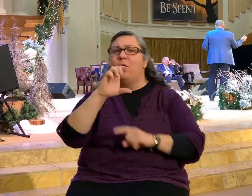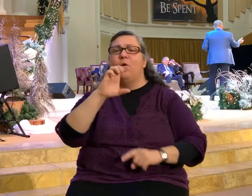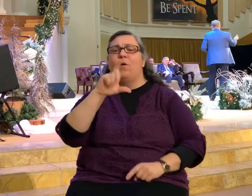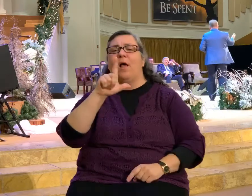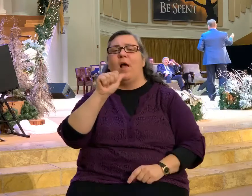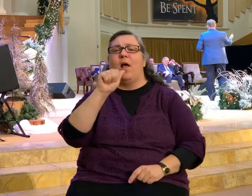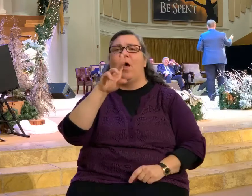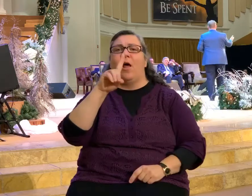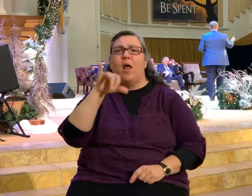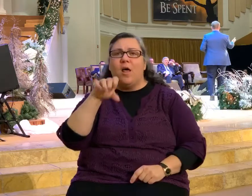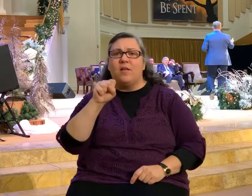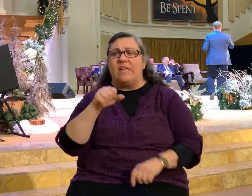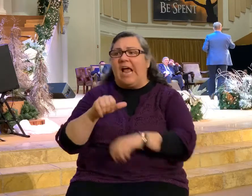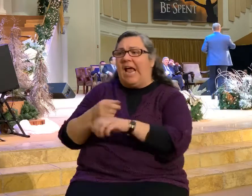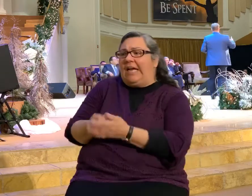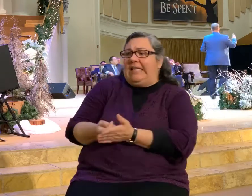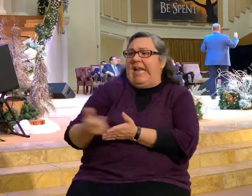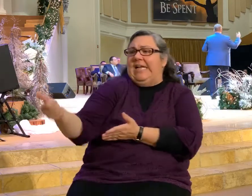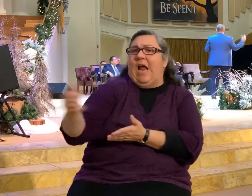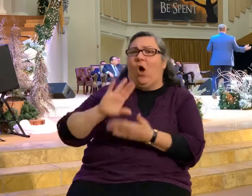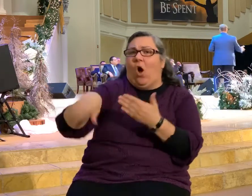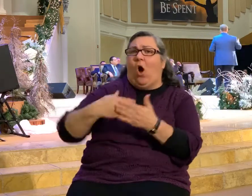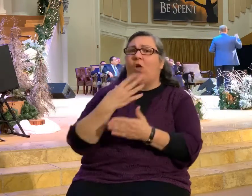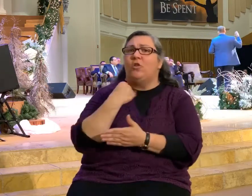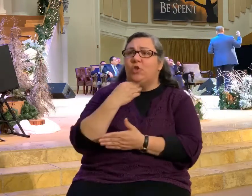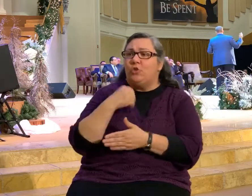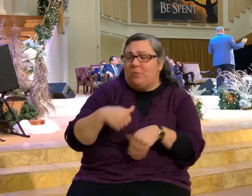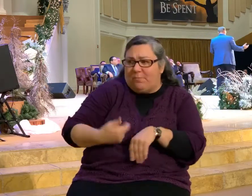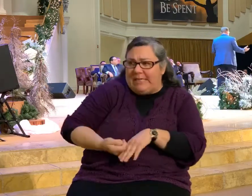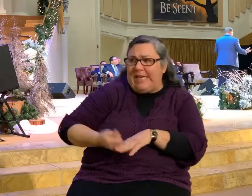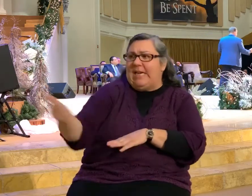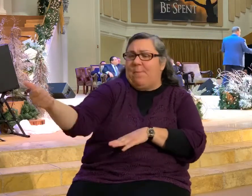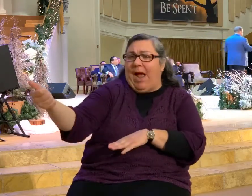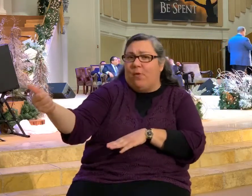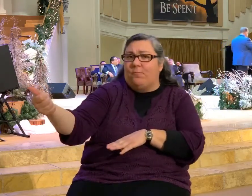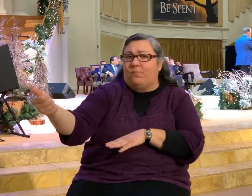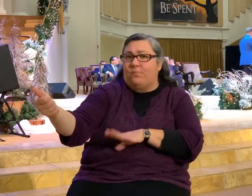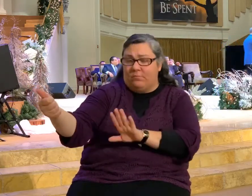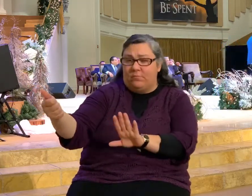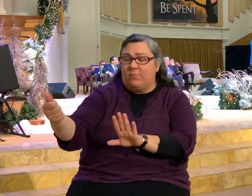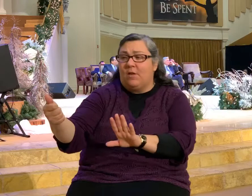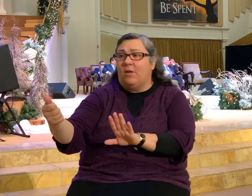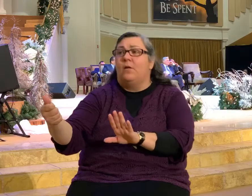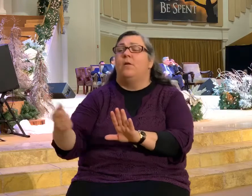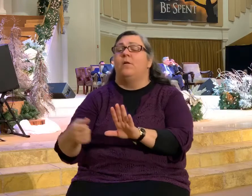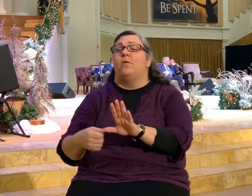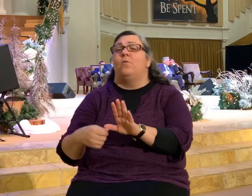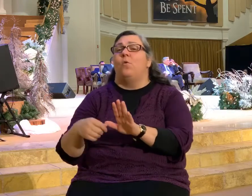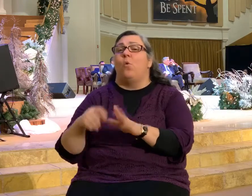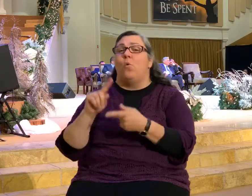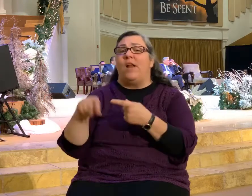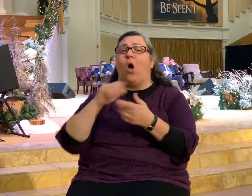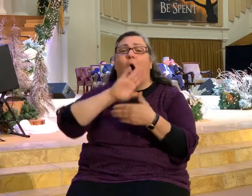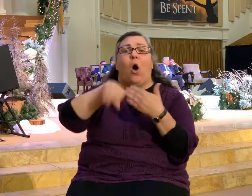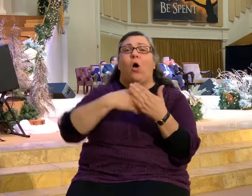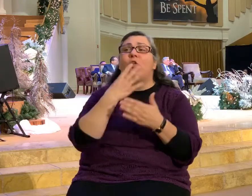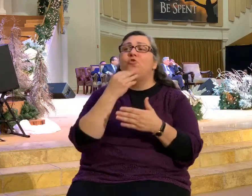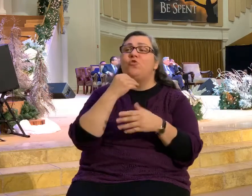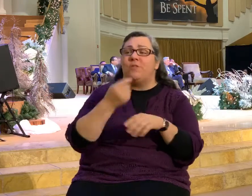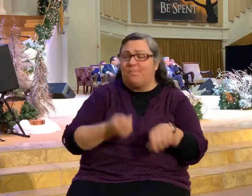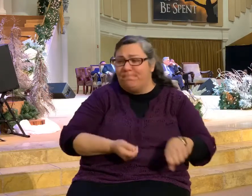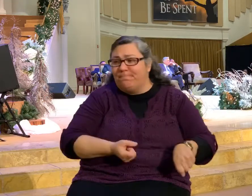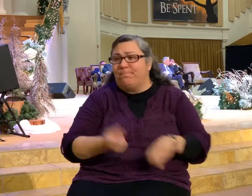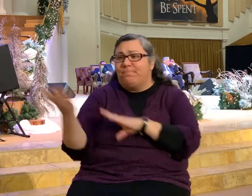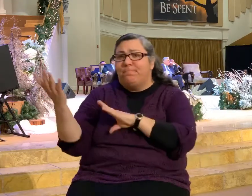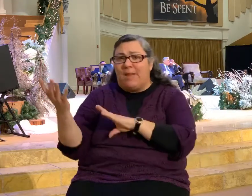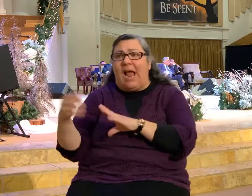kicked everybody out, this is Bible History 101 right here. When Claudius kicked all the Jews out, all the